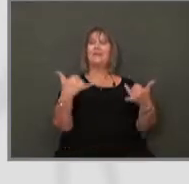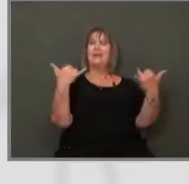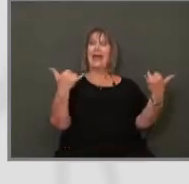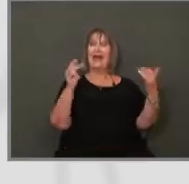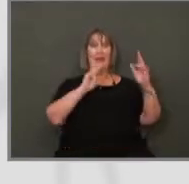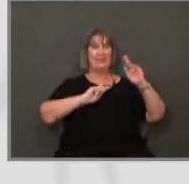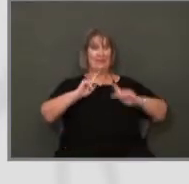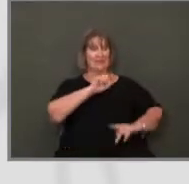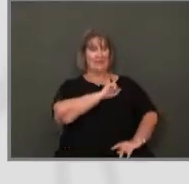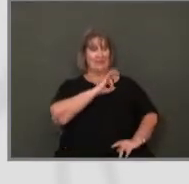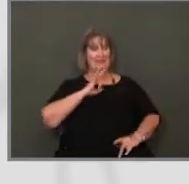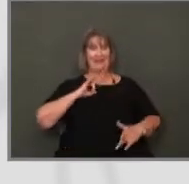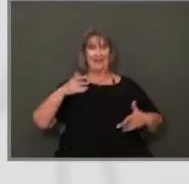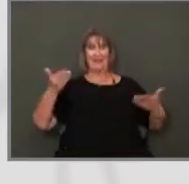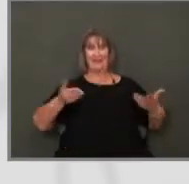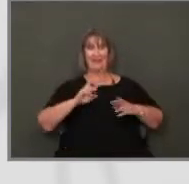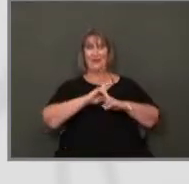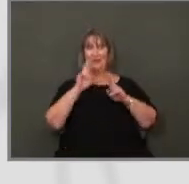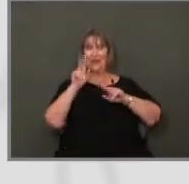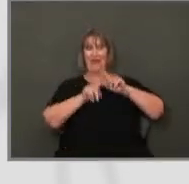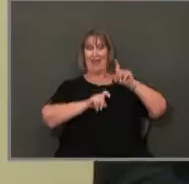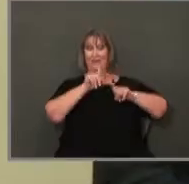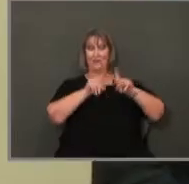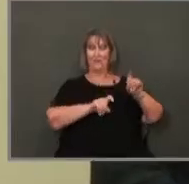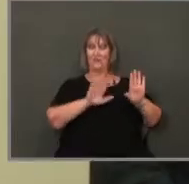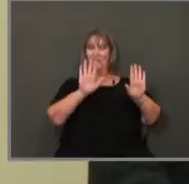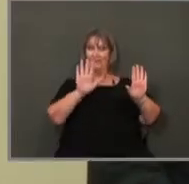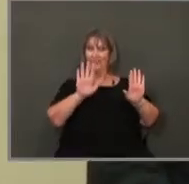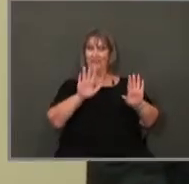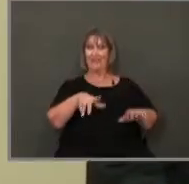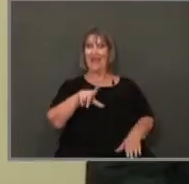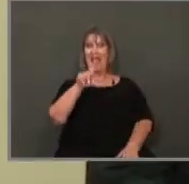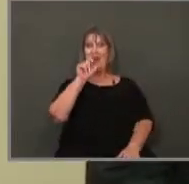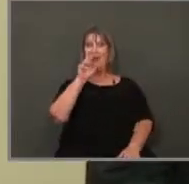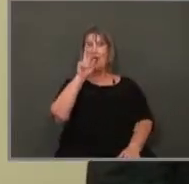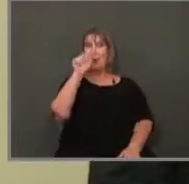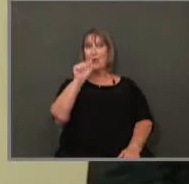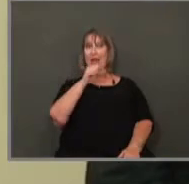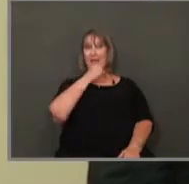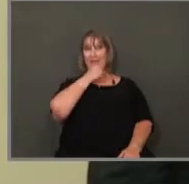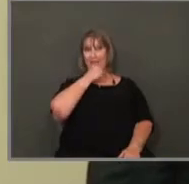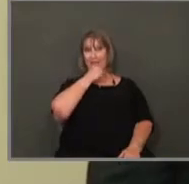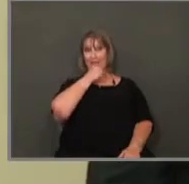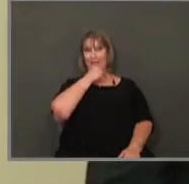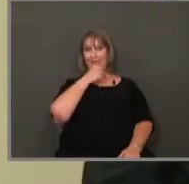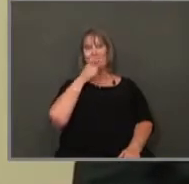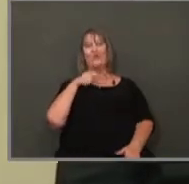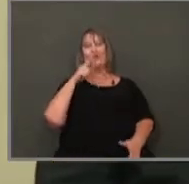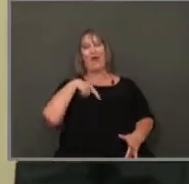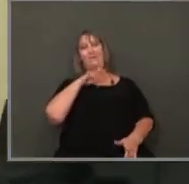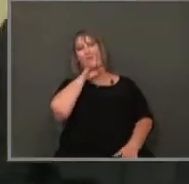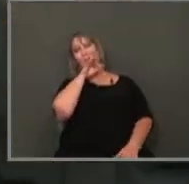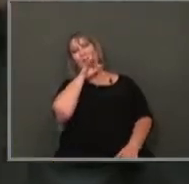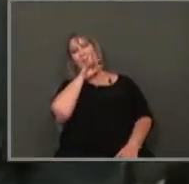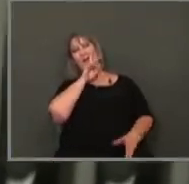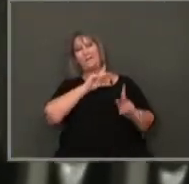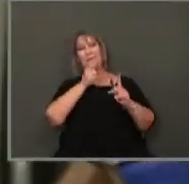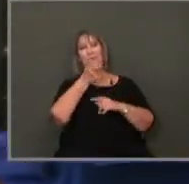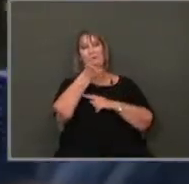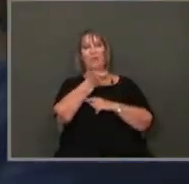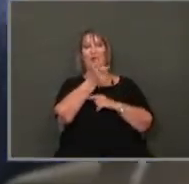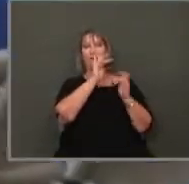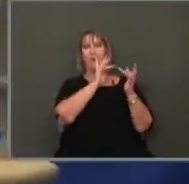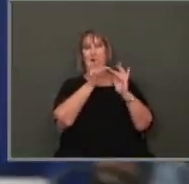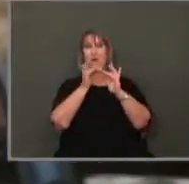and let me turn it over to Laura. Now, Laura's got a microphone, so you're going to have to use the microphone because there are folks watching online, and we want them to hear the question.